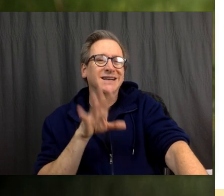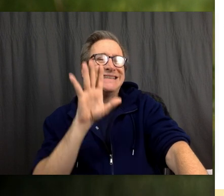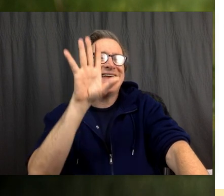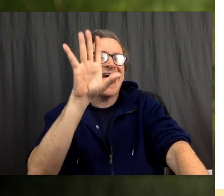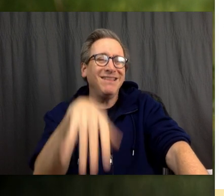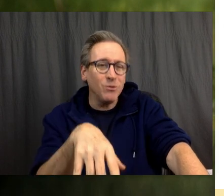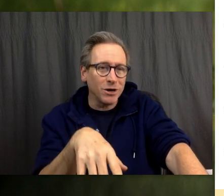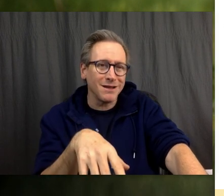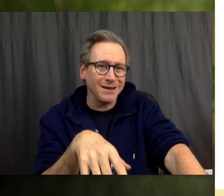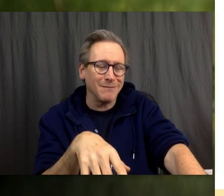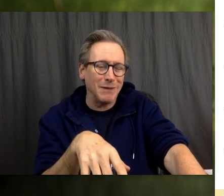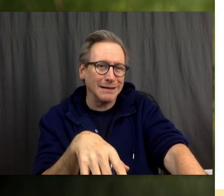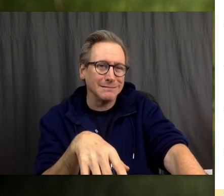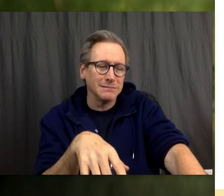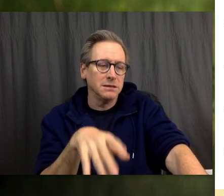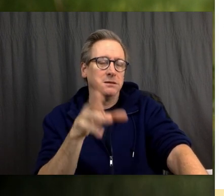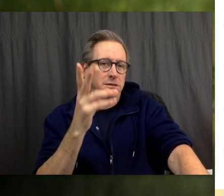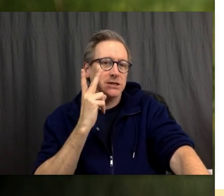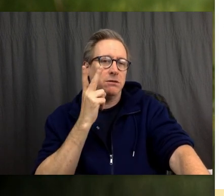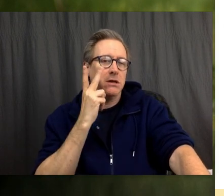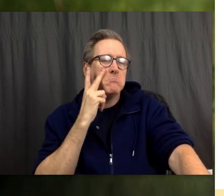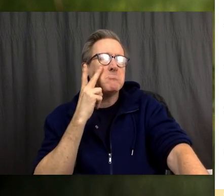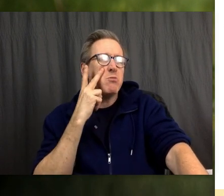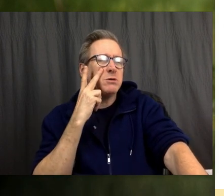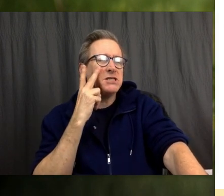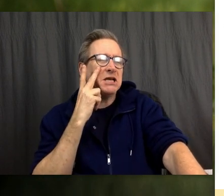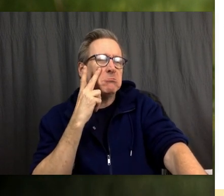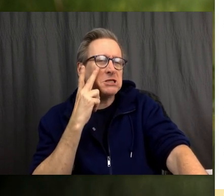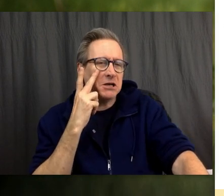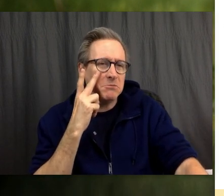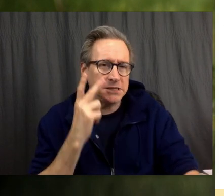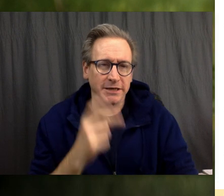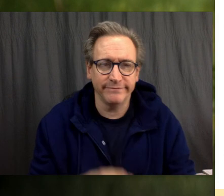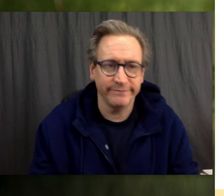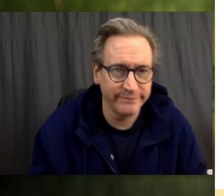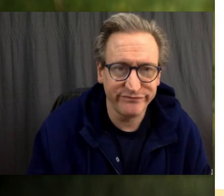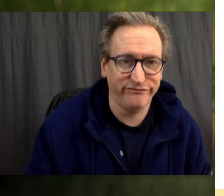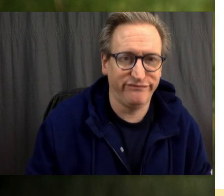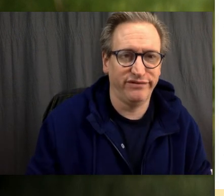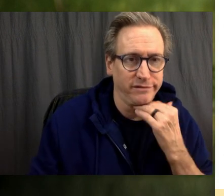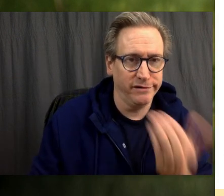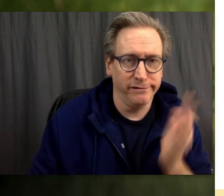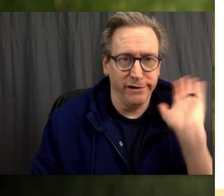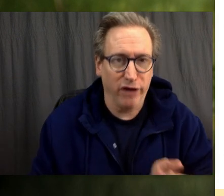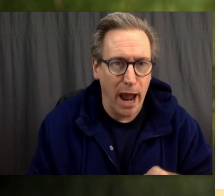we're going to tell you we're going to think about it. So, well, we'll see.